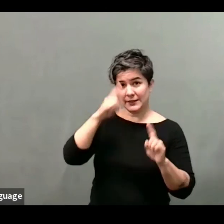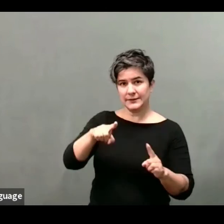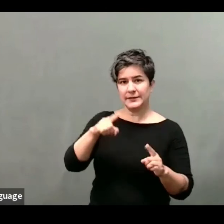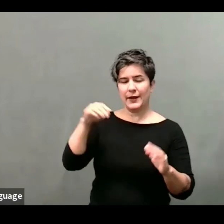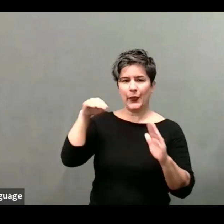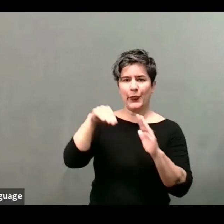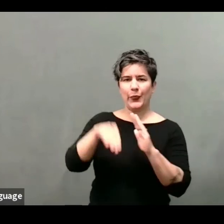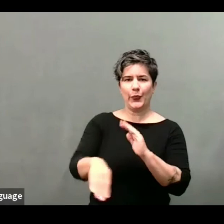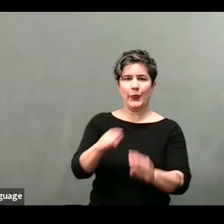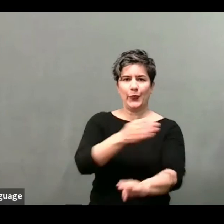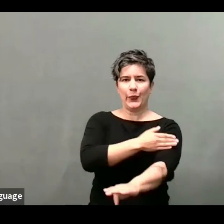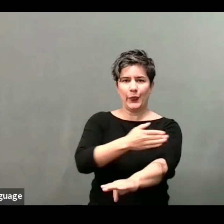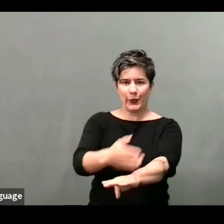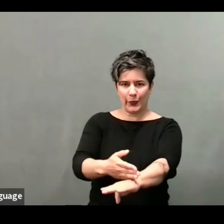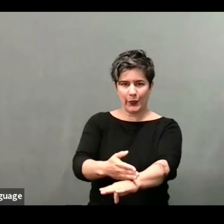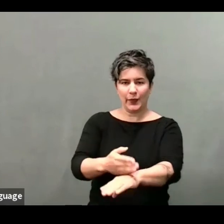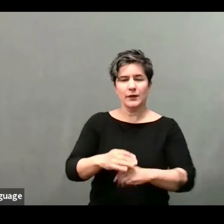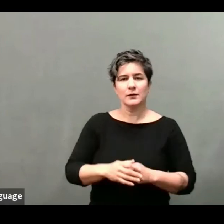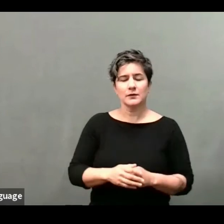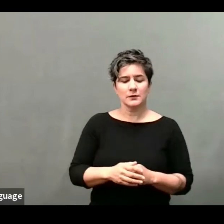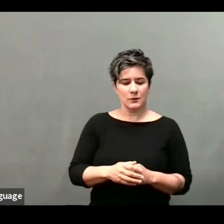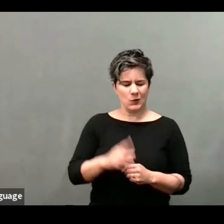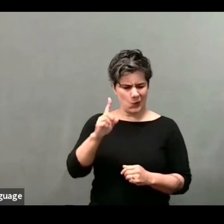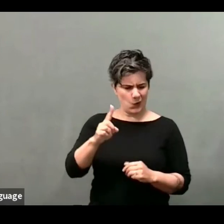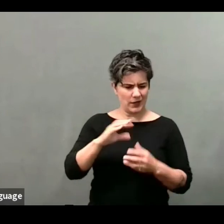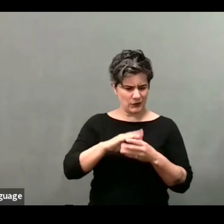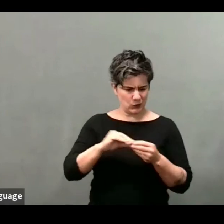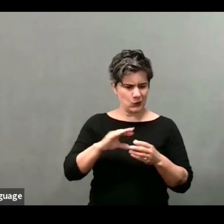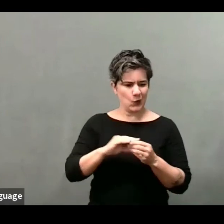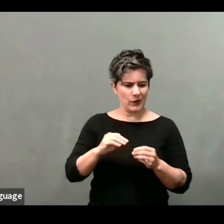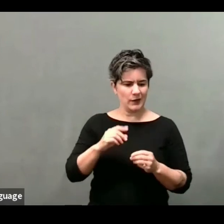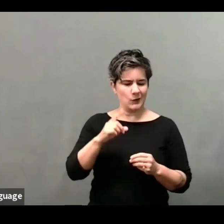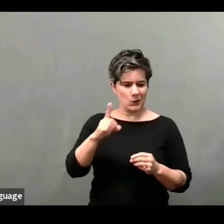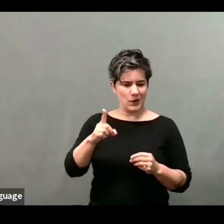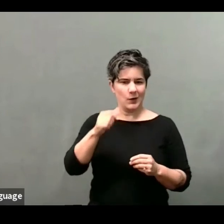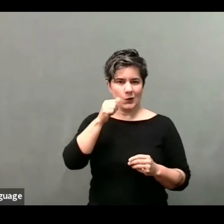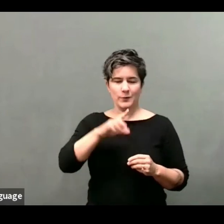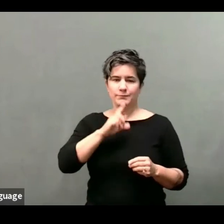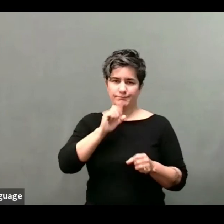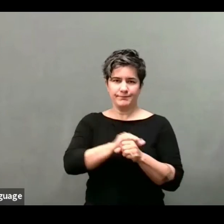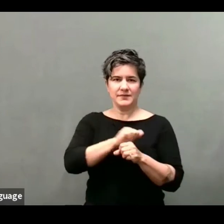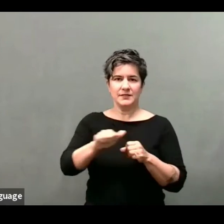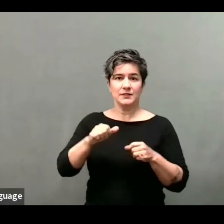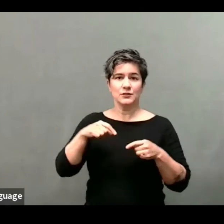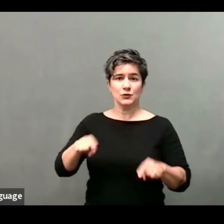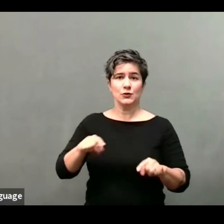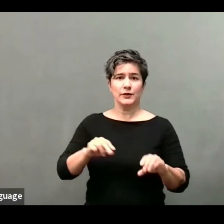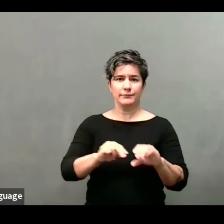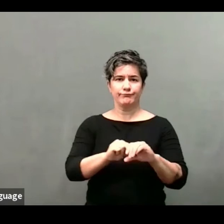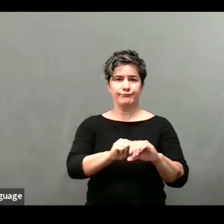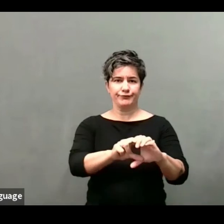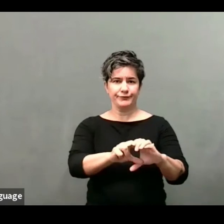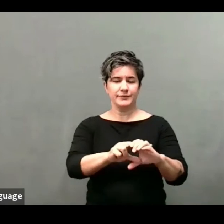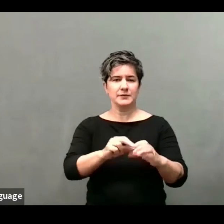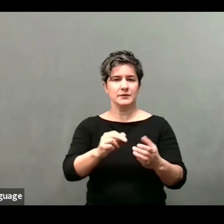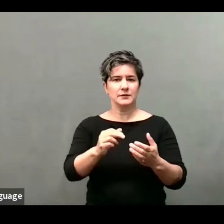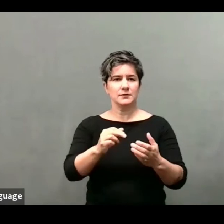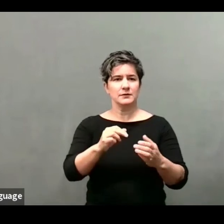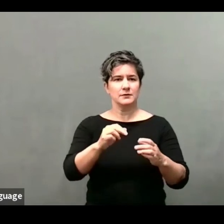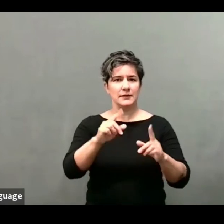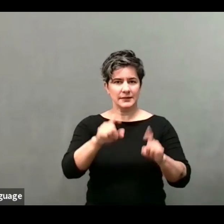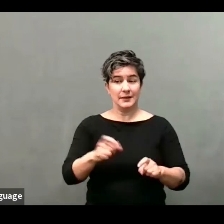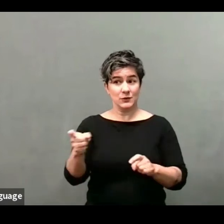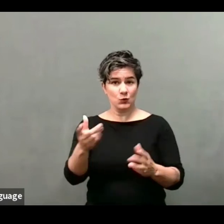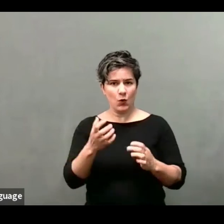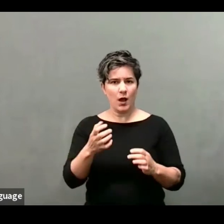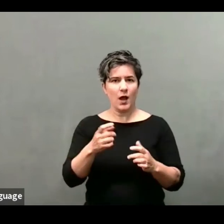on. And the worst example of this that I had was a woman who started falling asleep during the speculum exam that she had asked for.